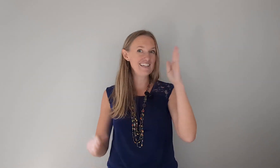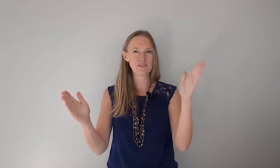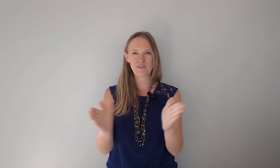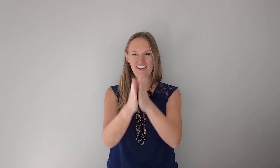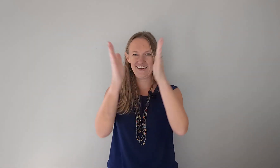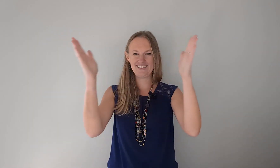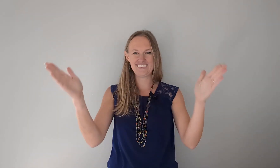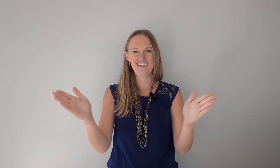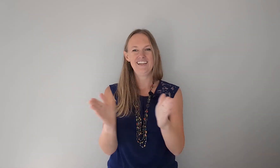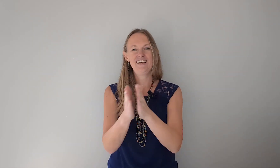praise